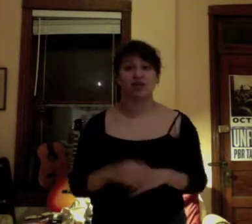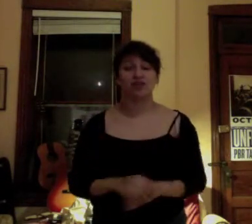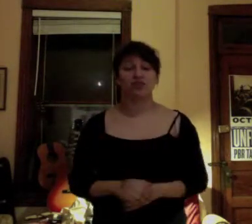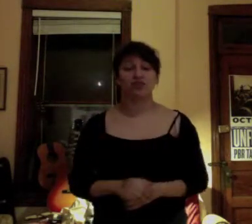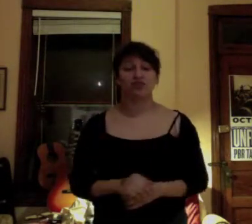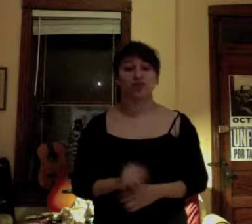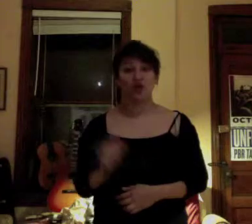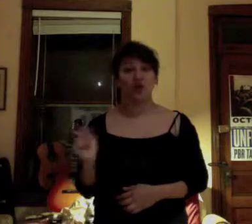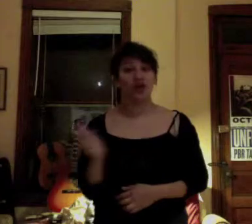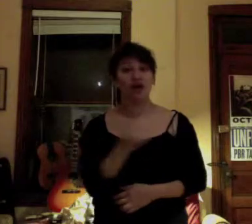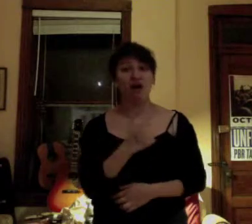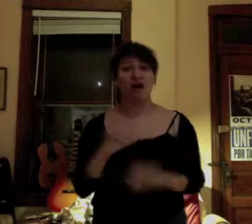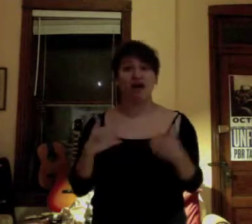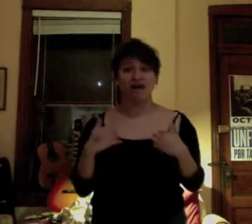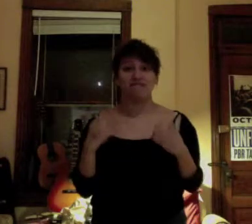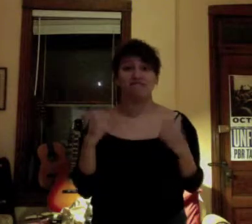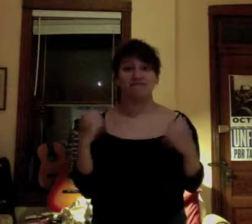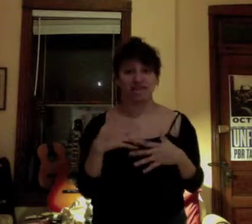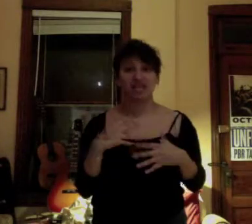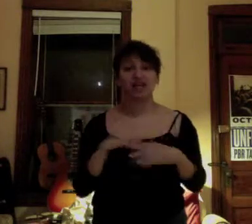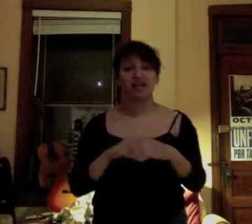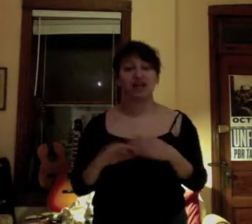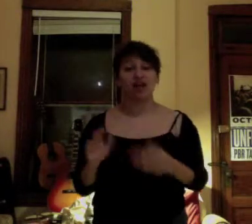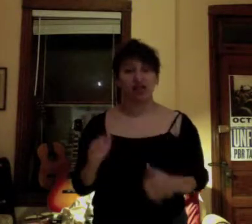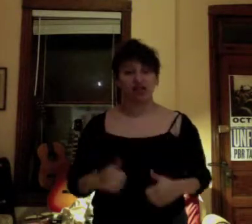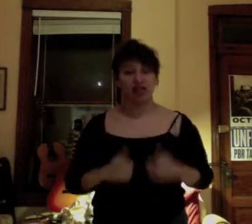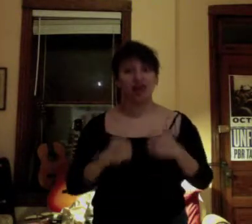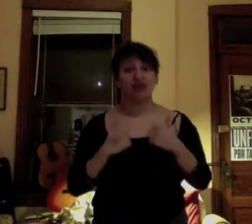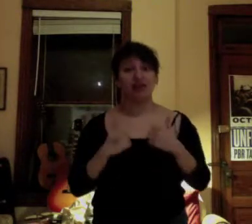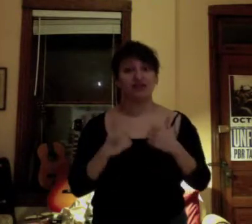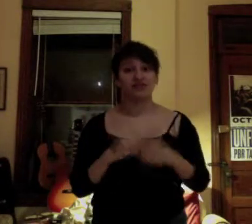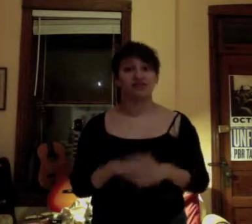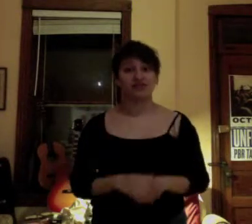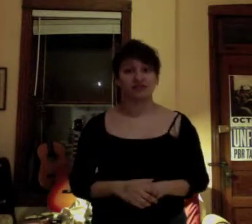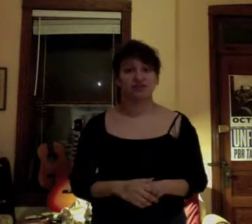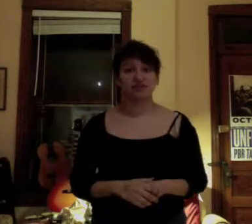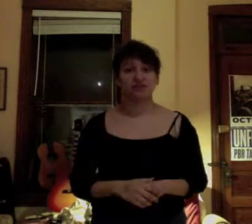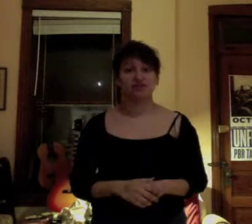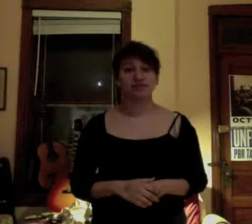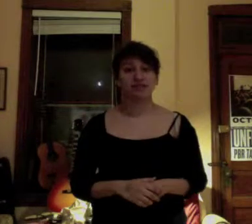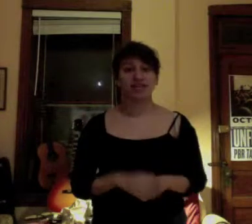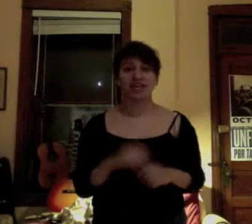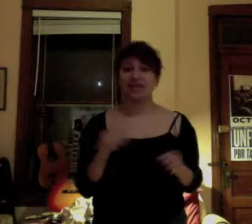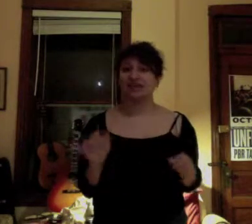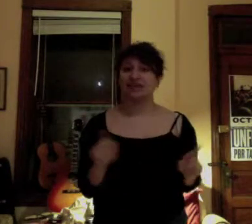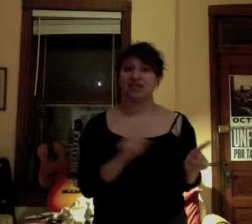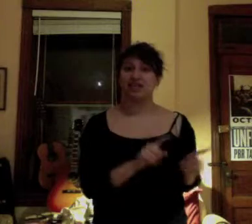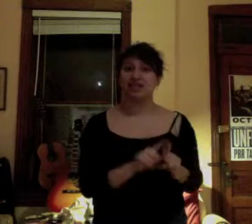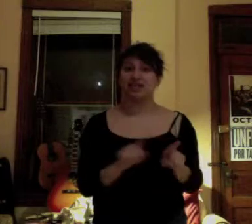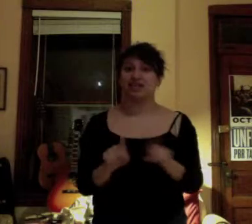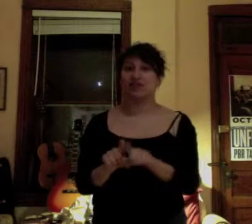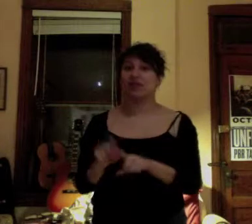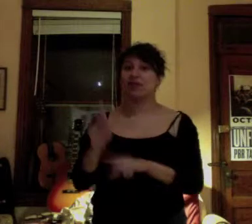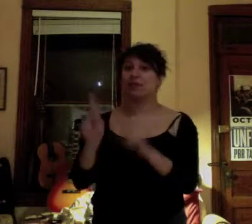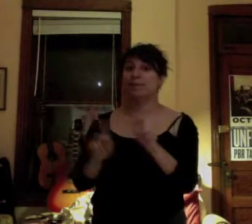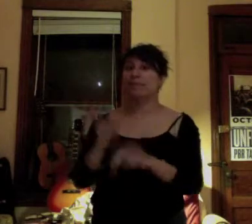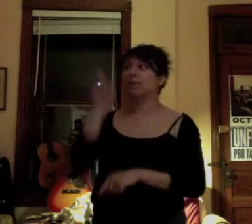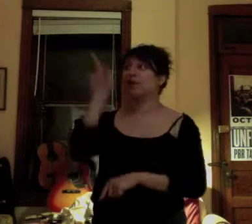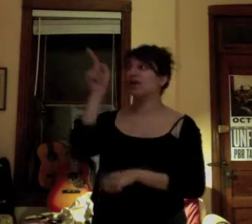our lives. Even the people who are very successful and self-confident, who are out there making their dreams a